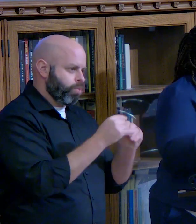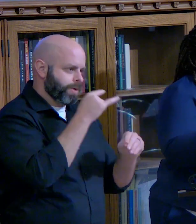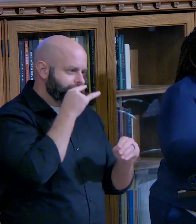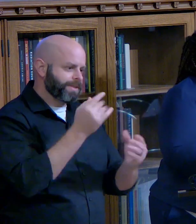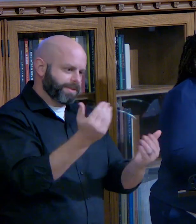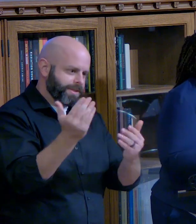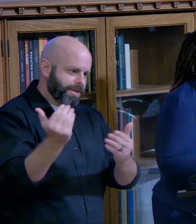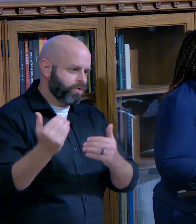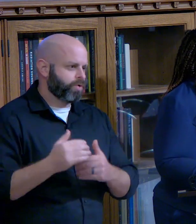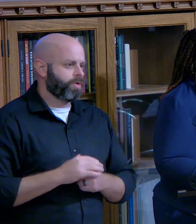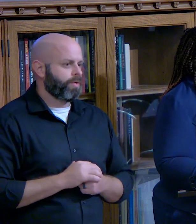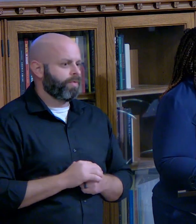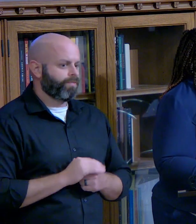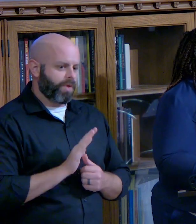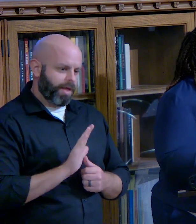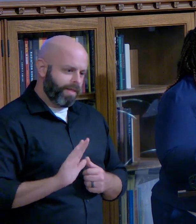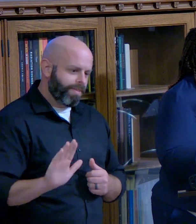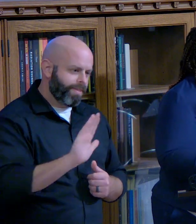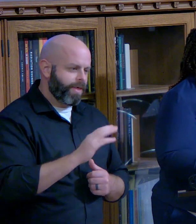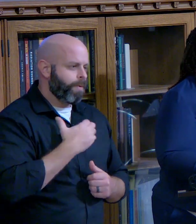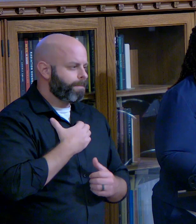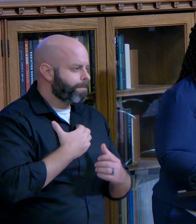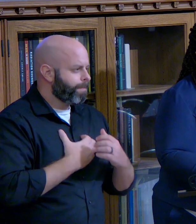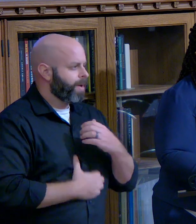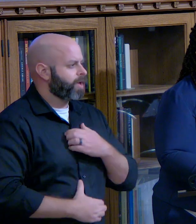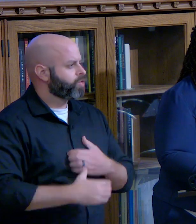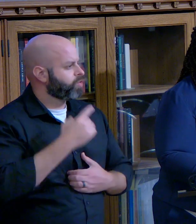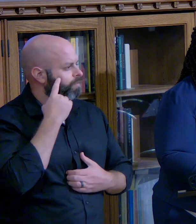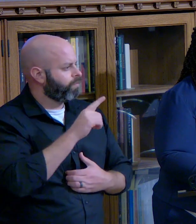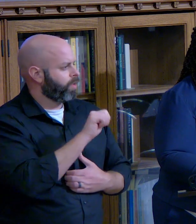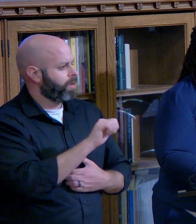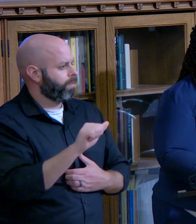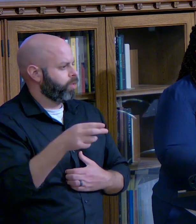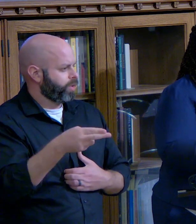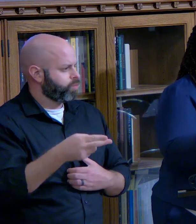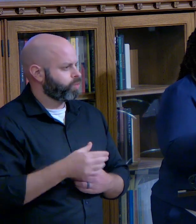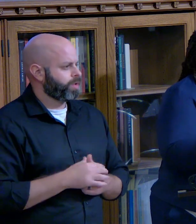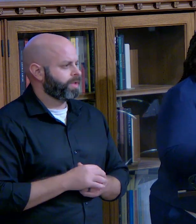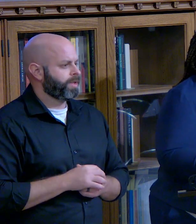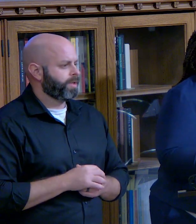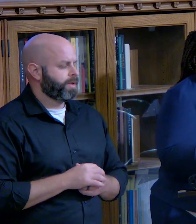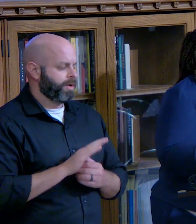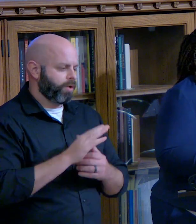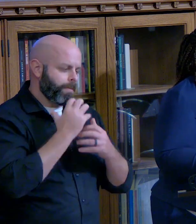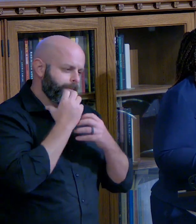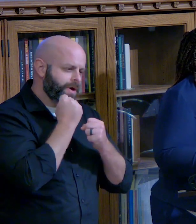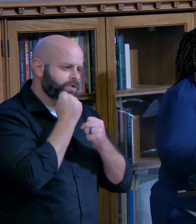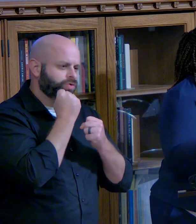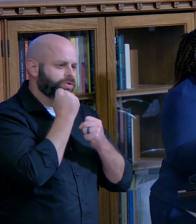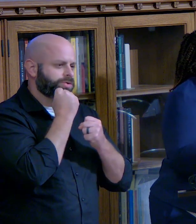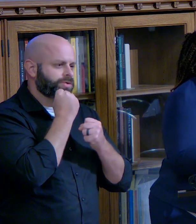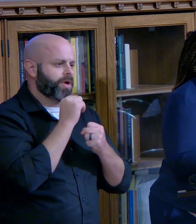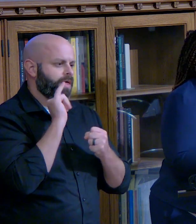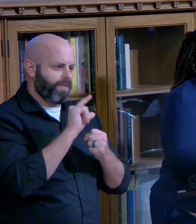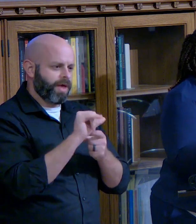year their passion for African-American history is the the main tool that we can get